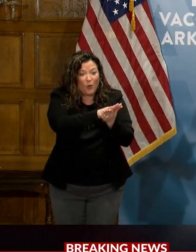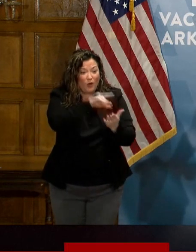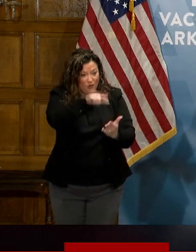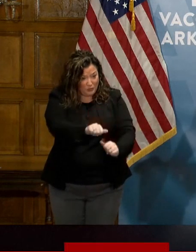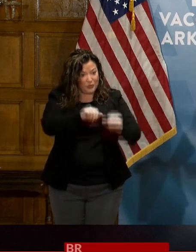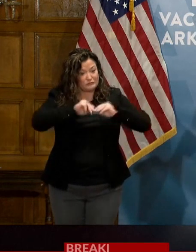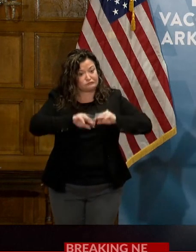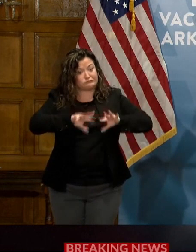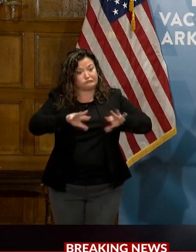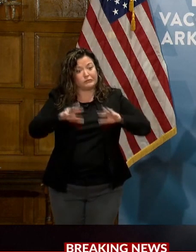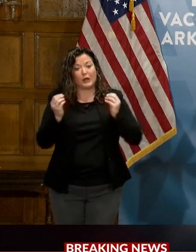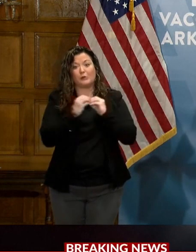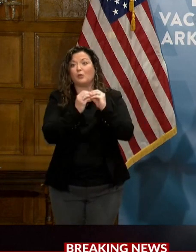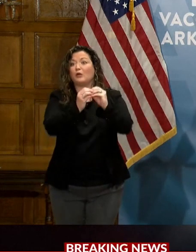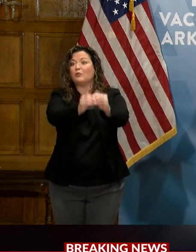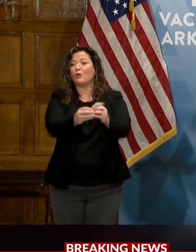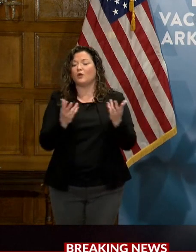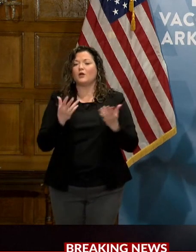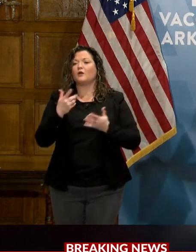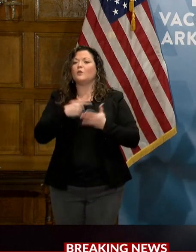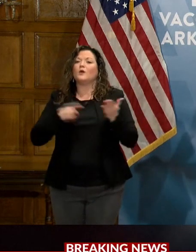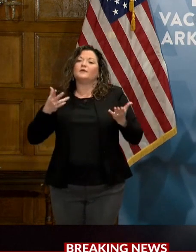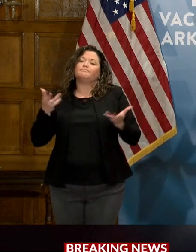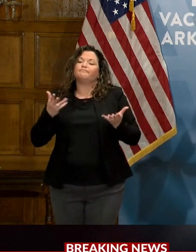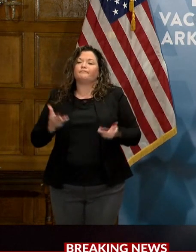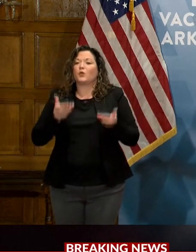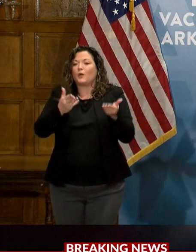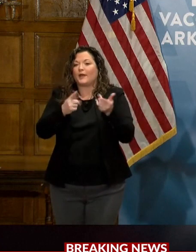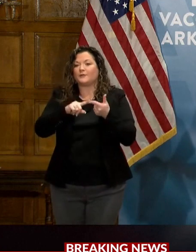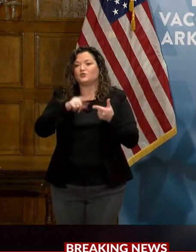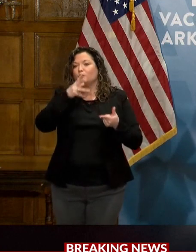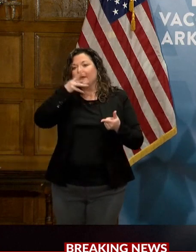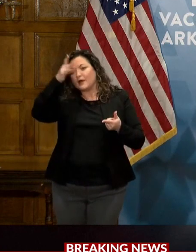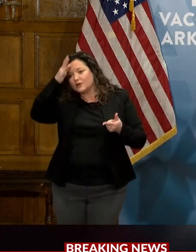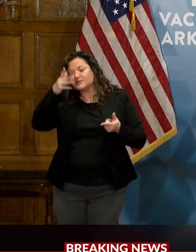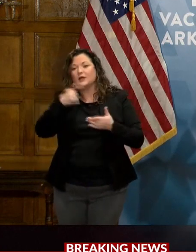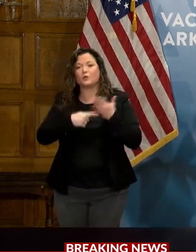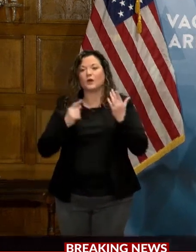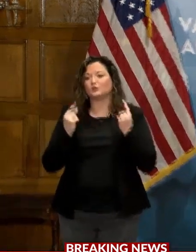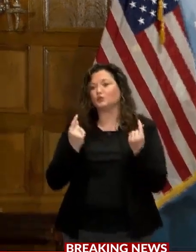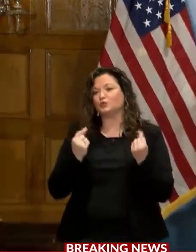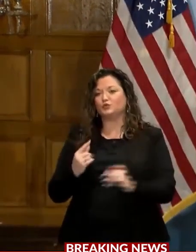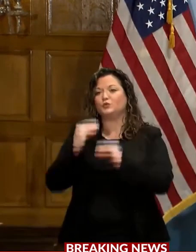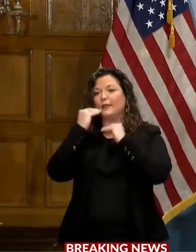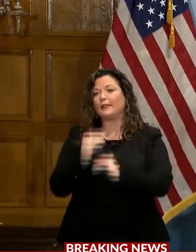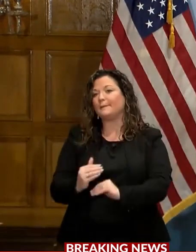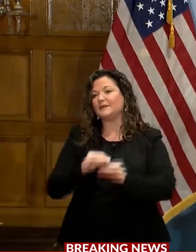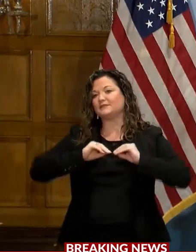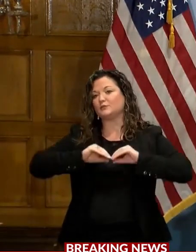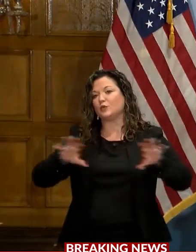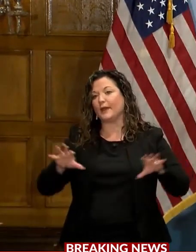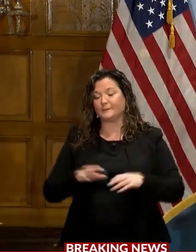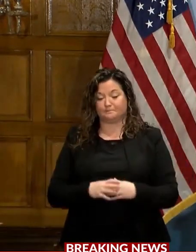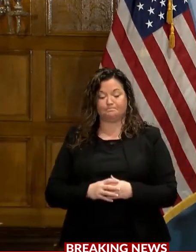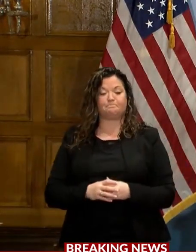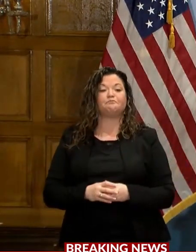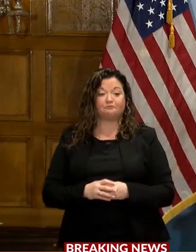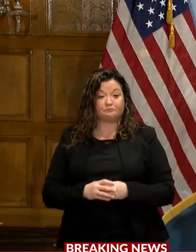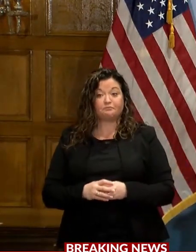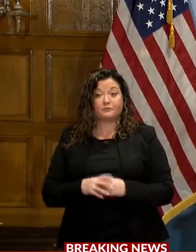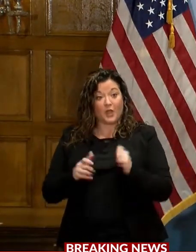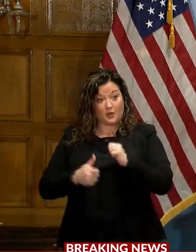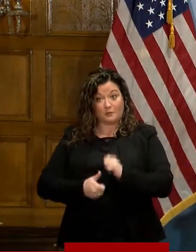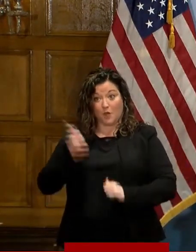more as cases rise. What would you say to those parents, and what is being done to limit that spread? Well, the vast majority of the students that